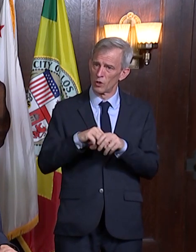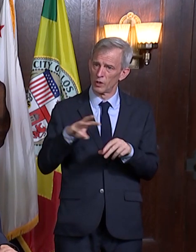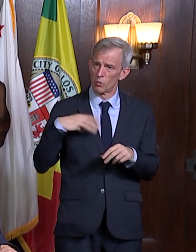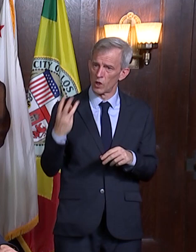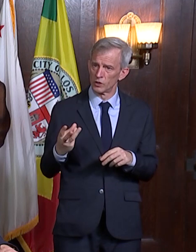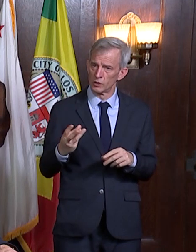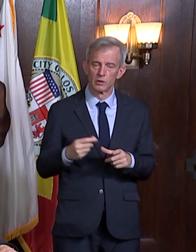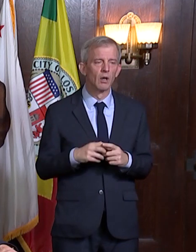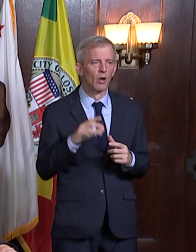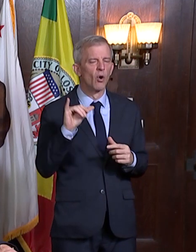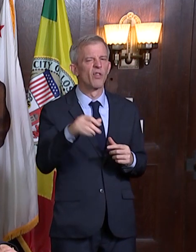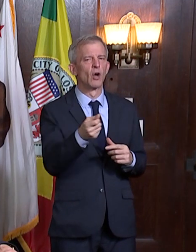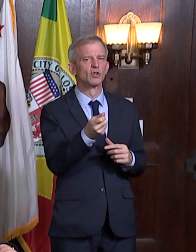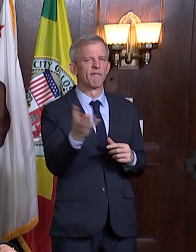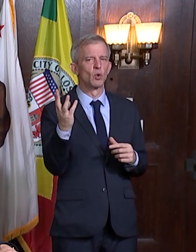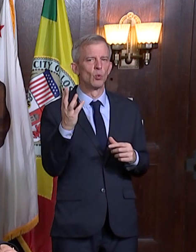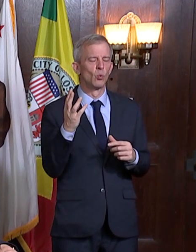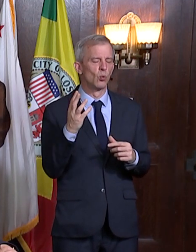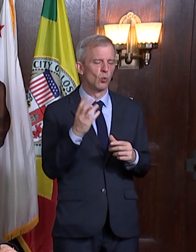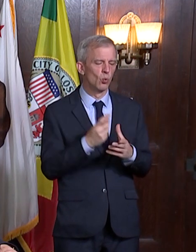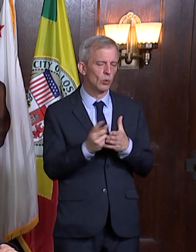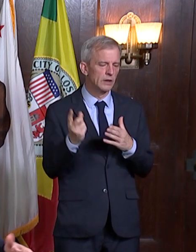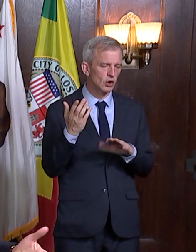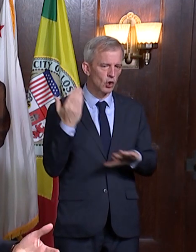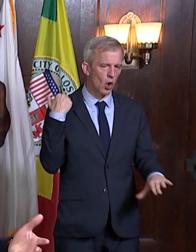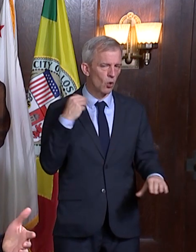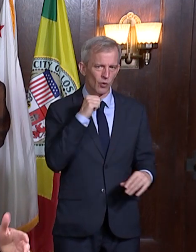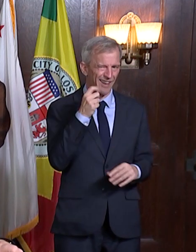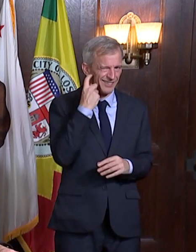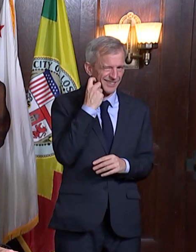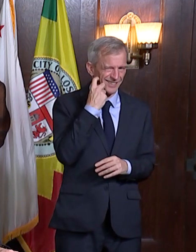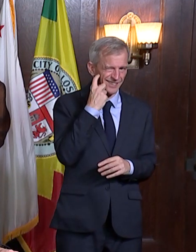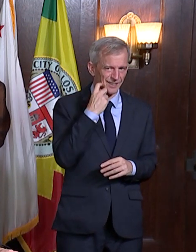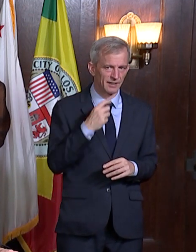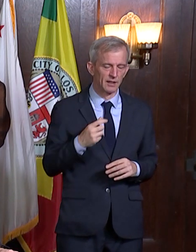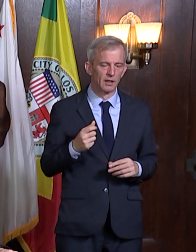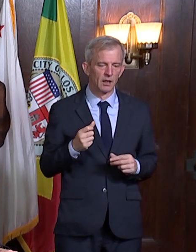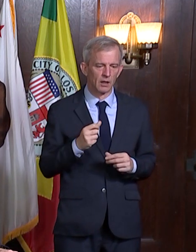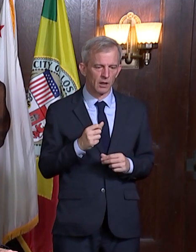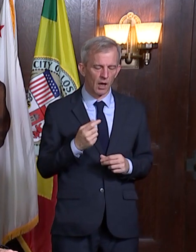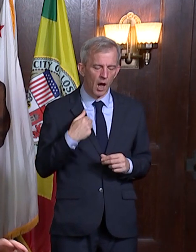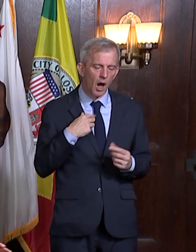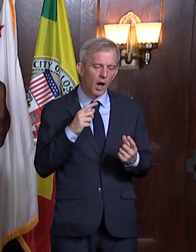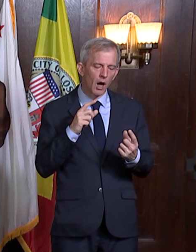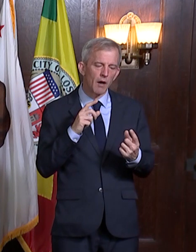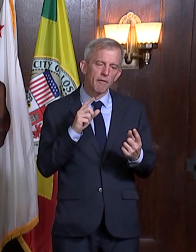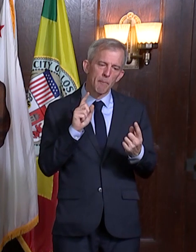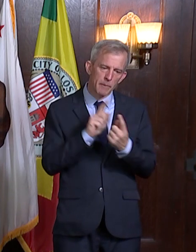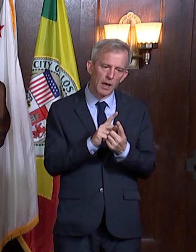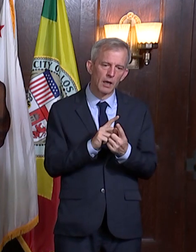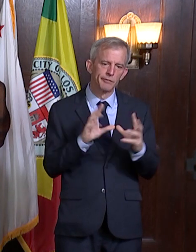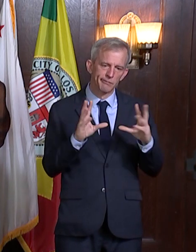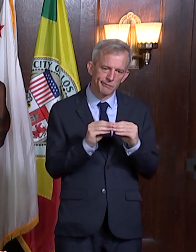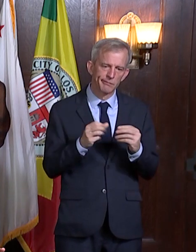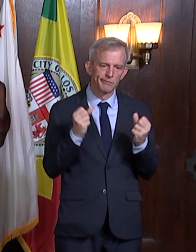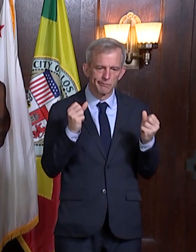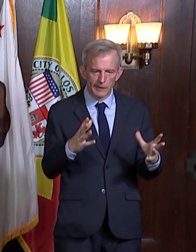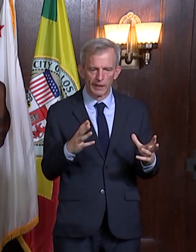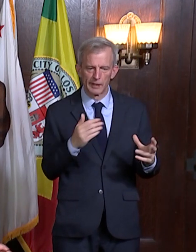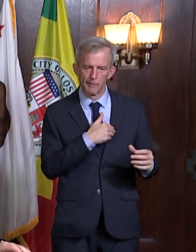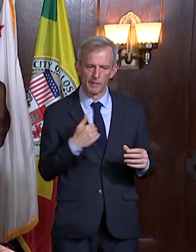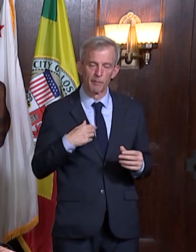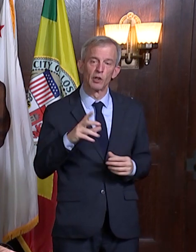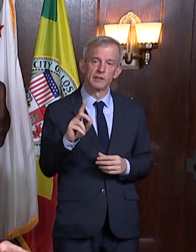ago. All members of the Senate Foreign Relations Committee, the State Department reaches out to, and so I've met with many members, both Democratic